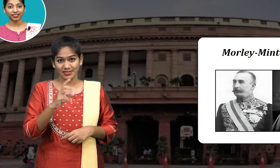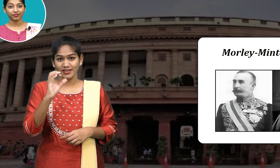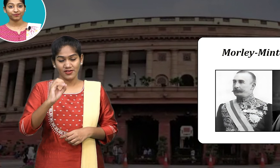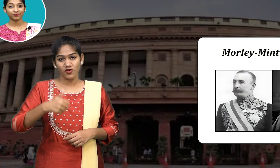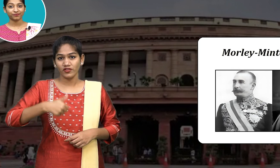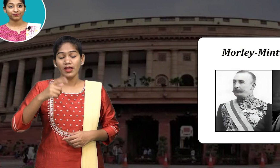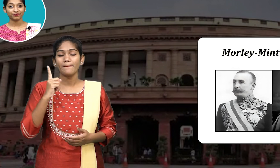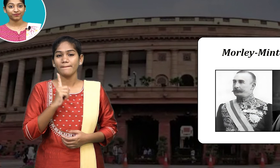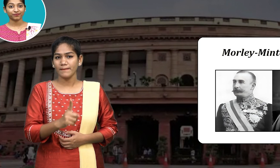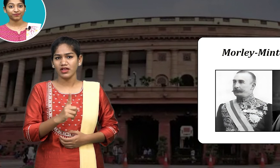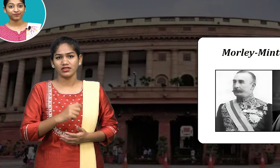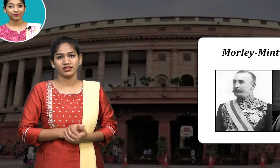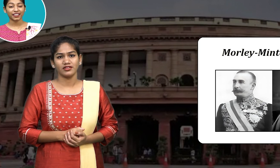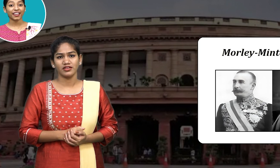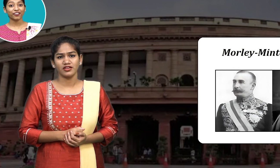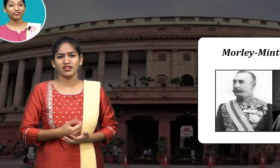but